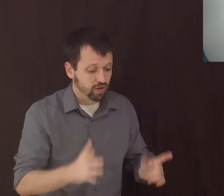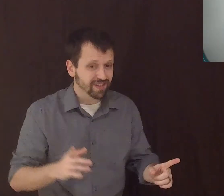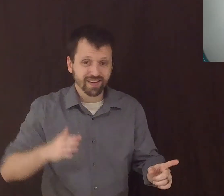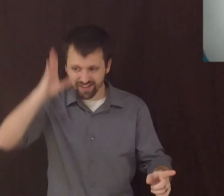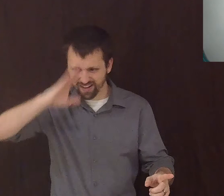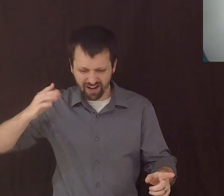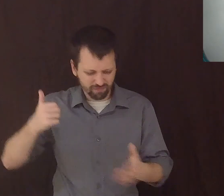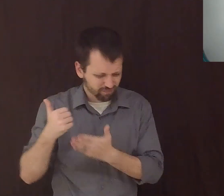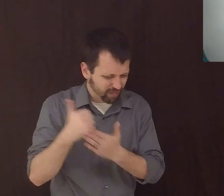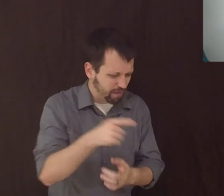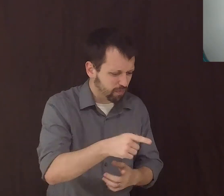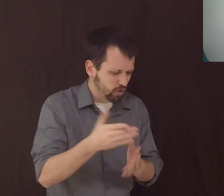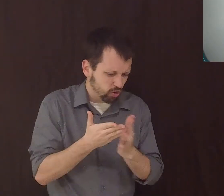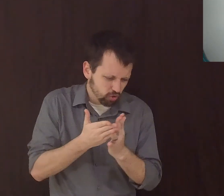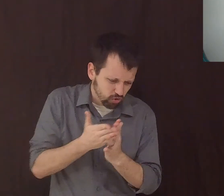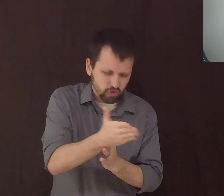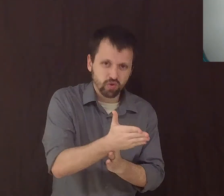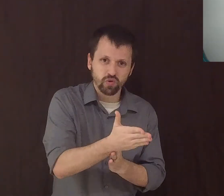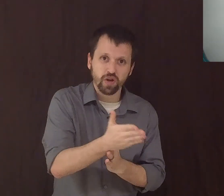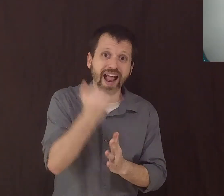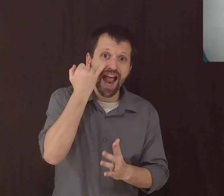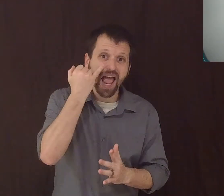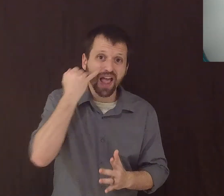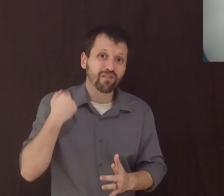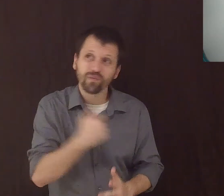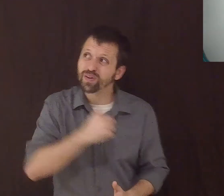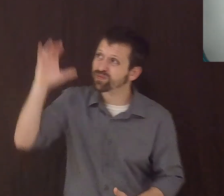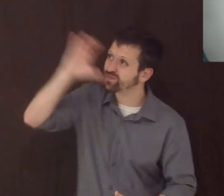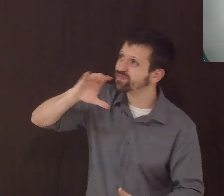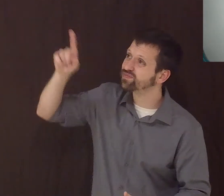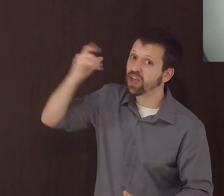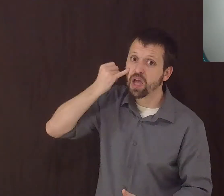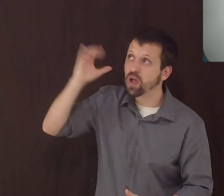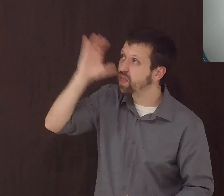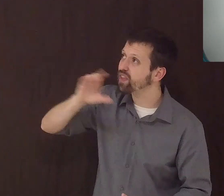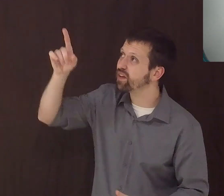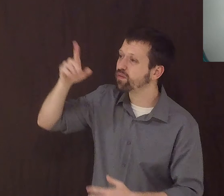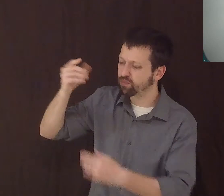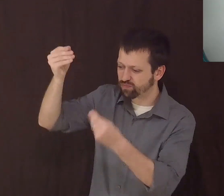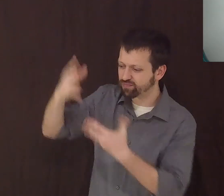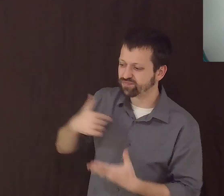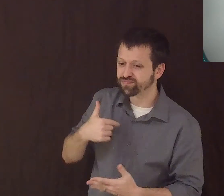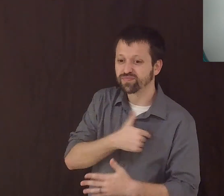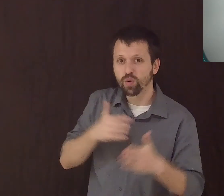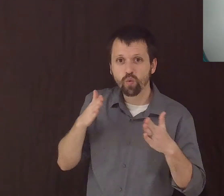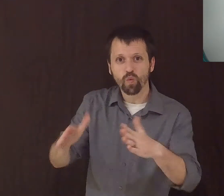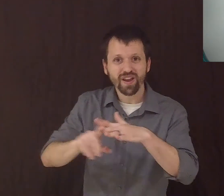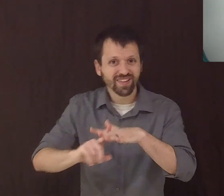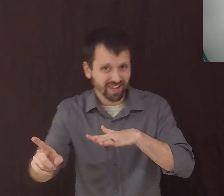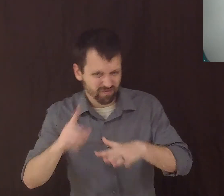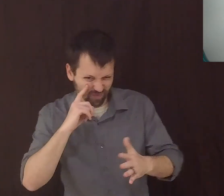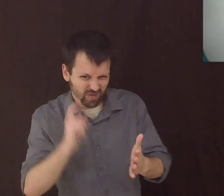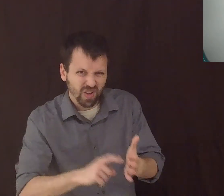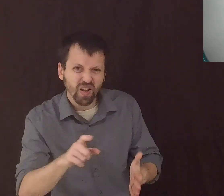handle these things if we seek him. And if we seek God, the Bible says he provides a way of escape. Did you read that? He